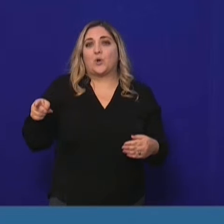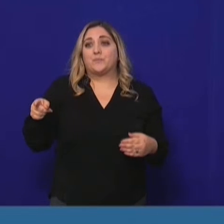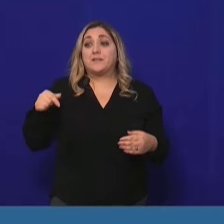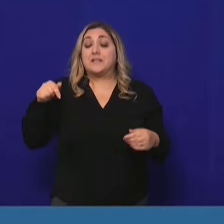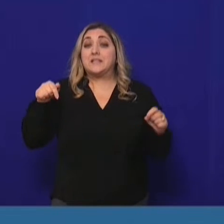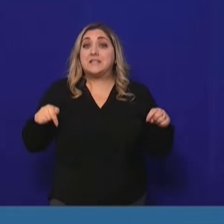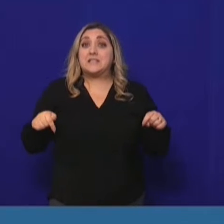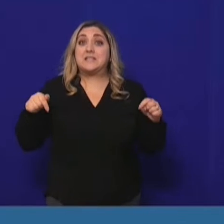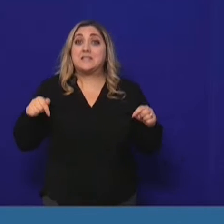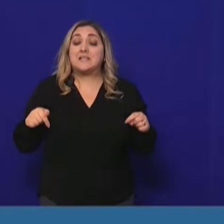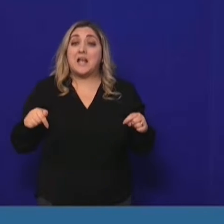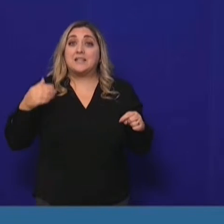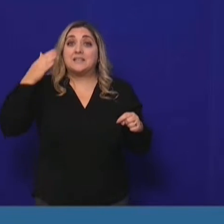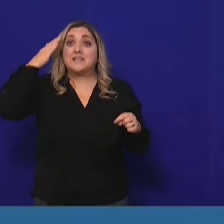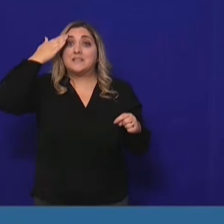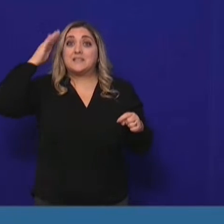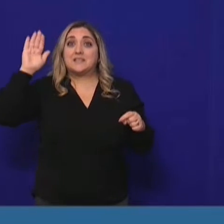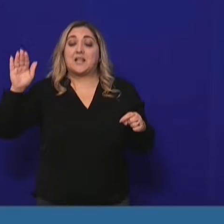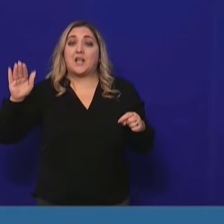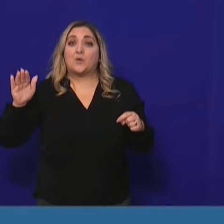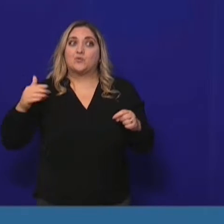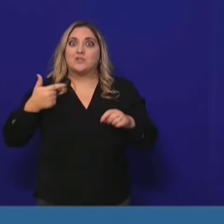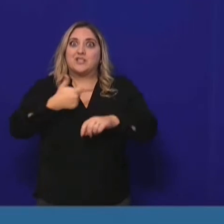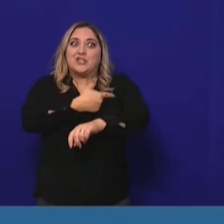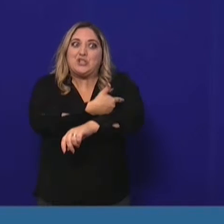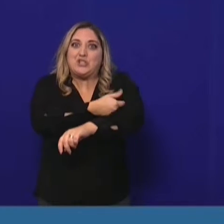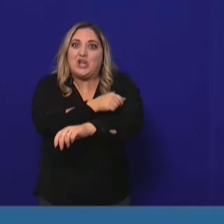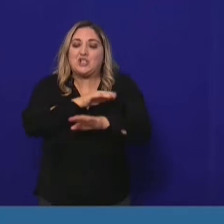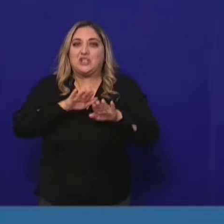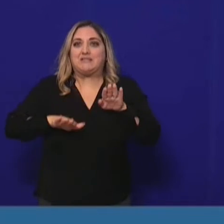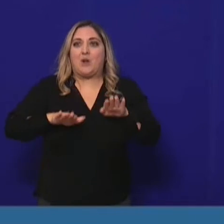pubbliku li issa qegħdin noqorbu lejn